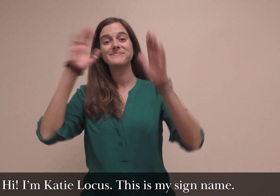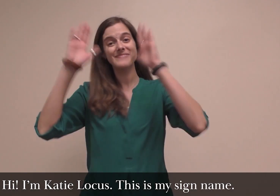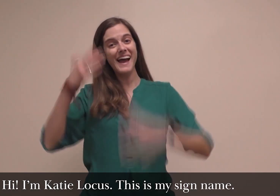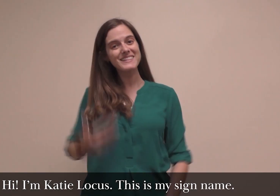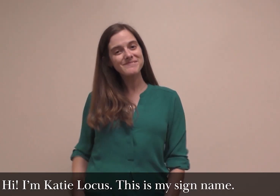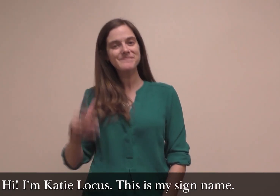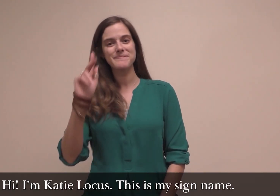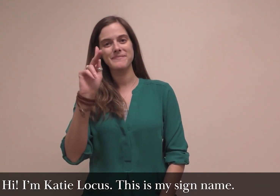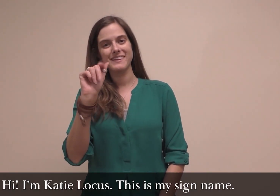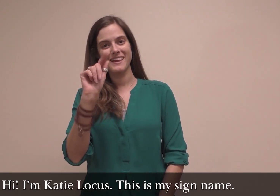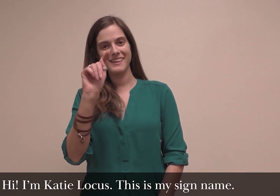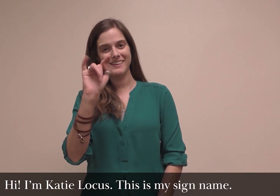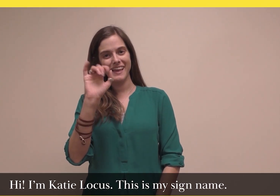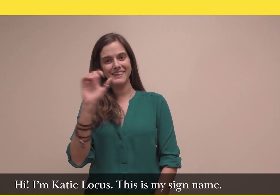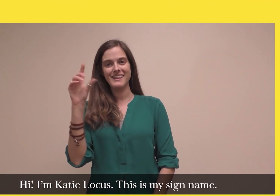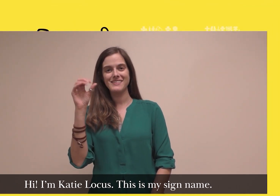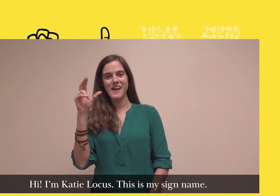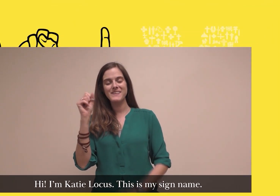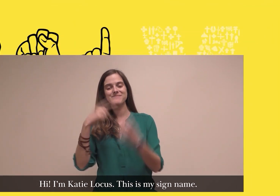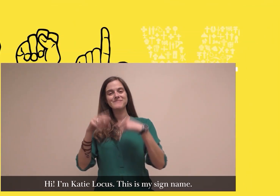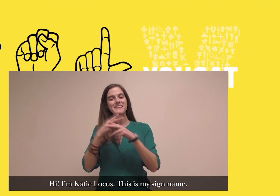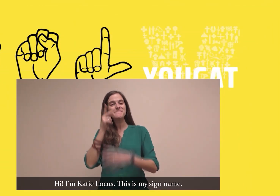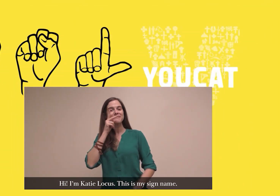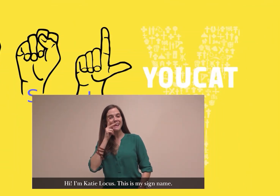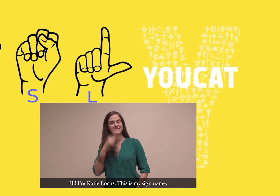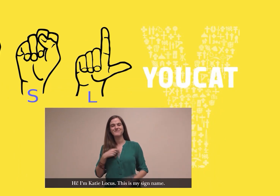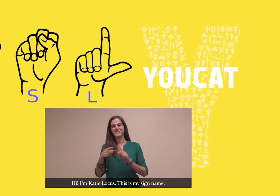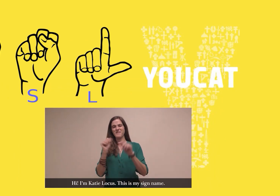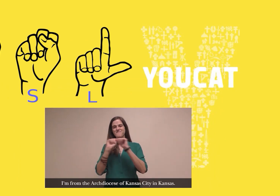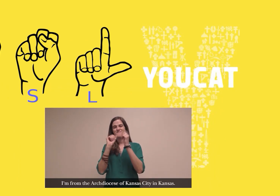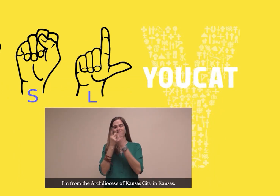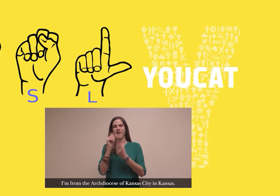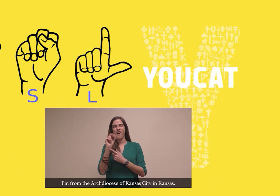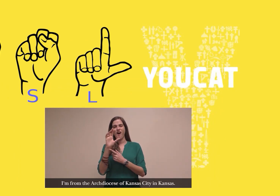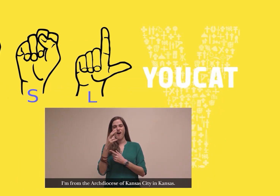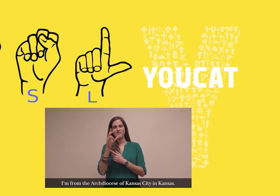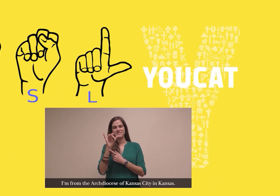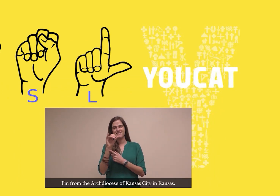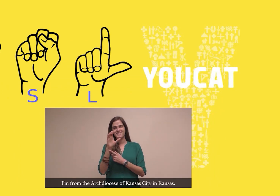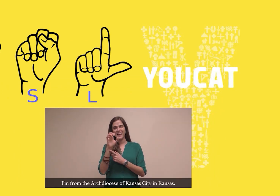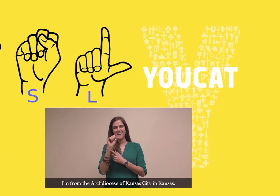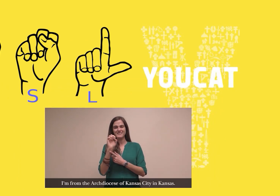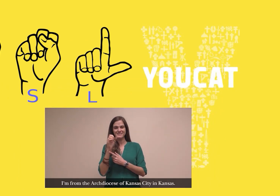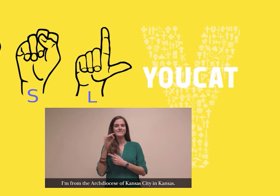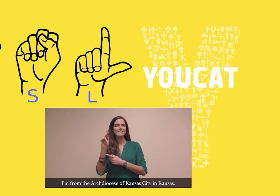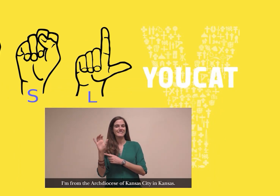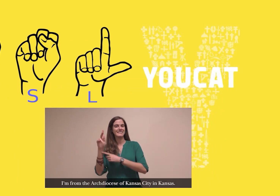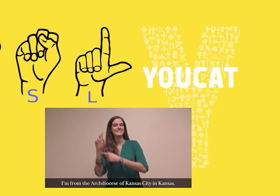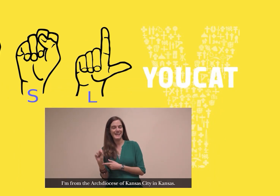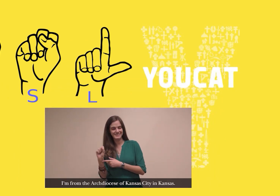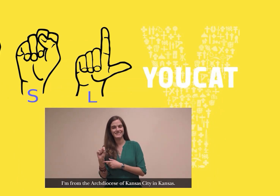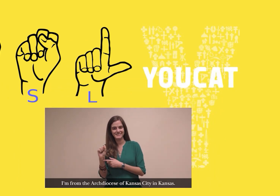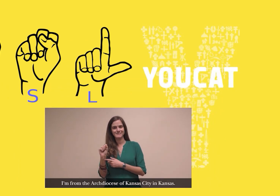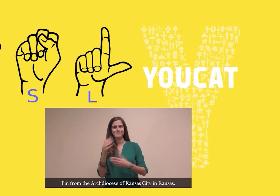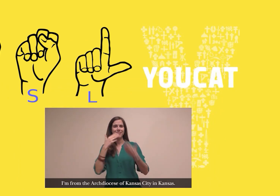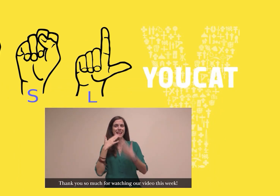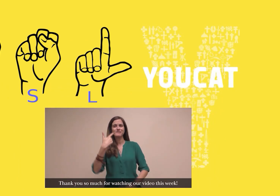Hi, I'm Katie Locus. This is my sign name. I'm from the Archdiocese of Kansas City in Kansas. Thank you so much